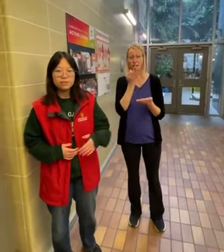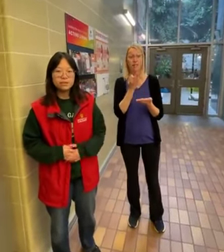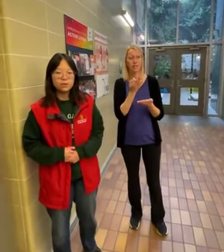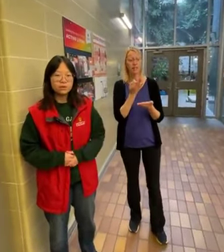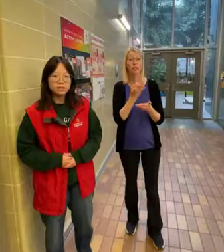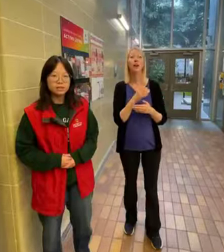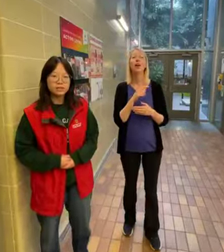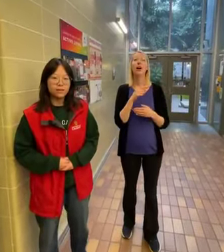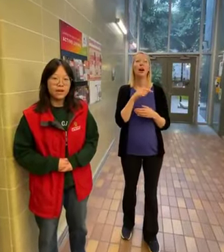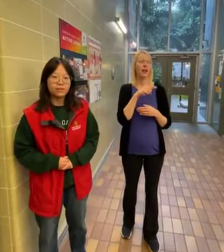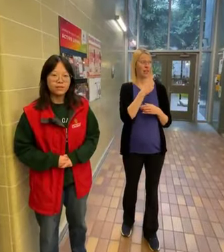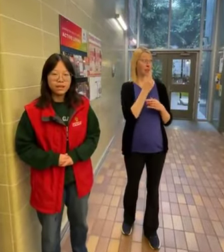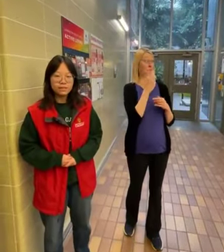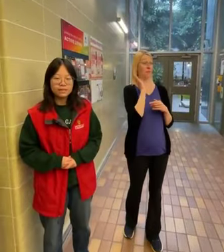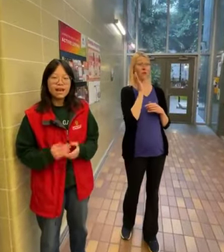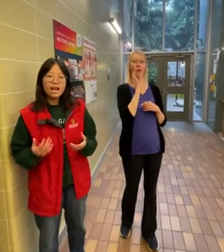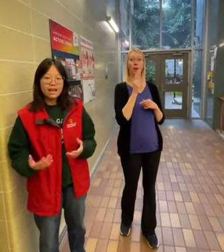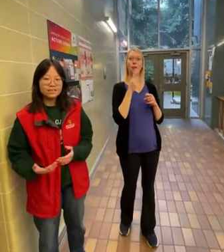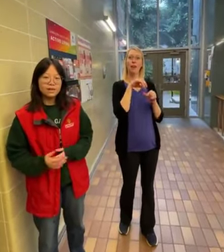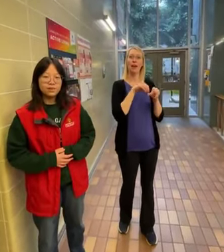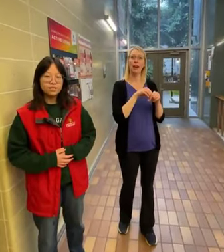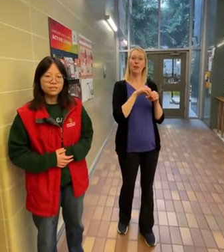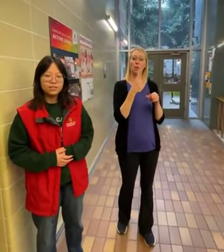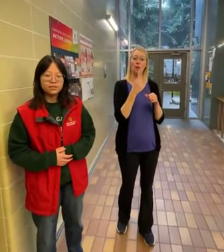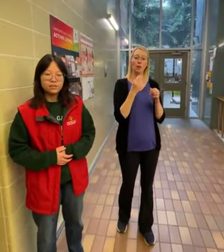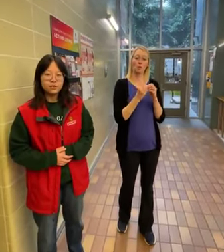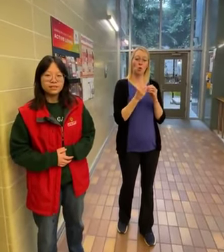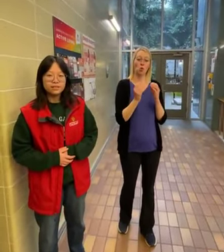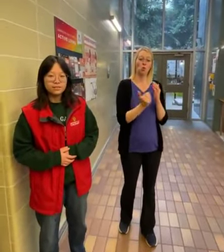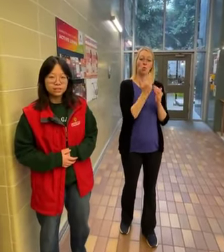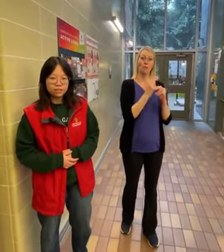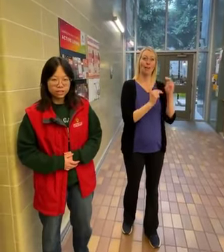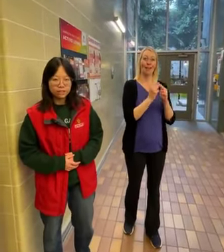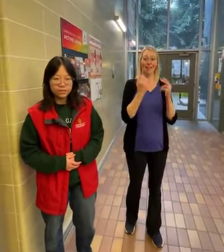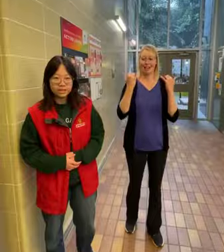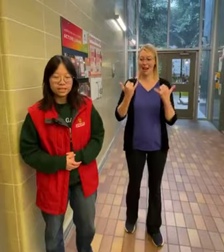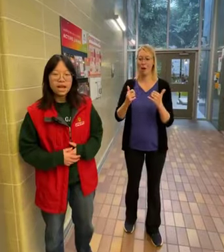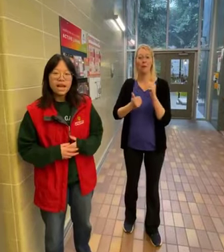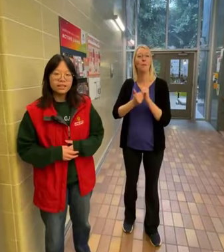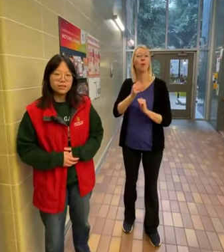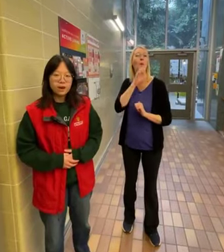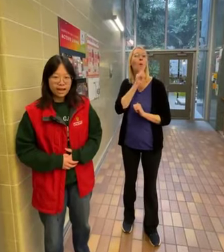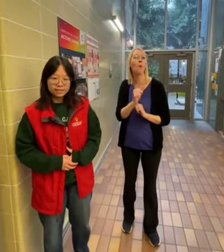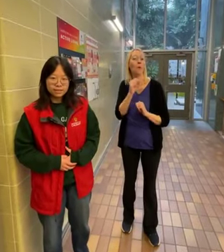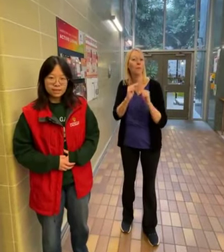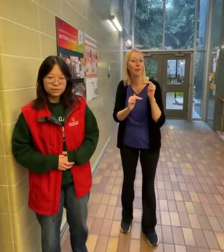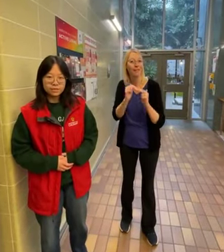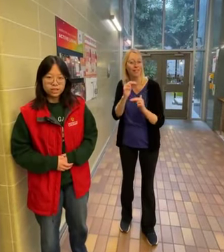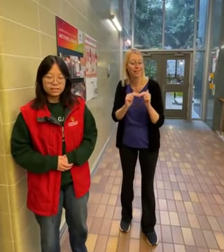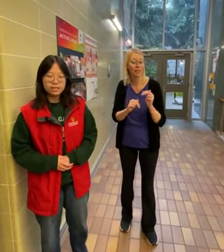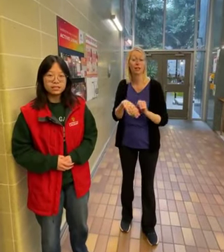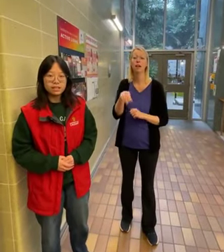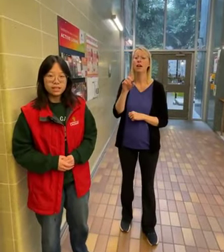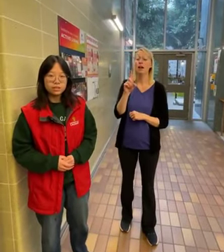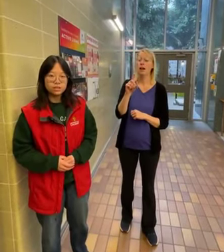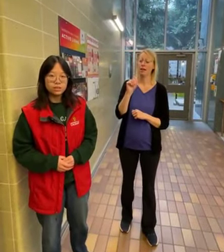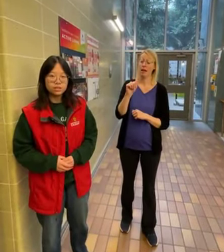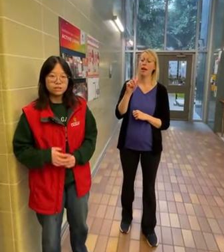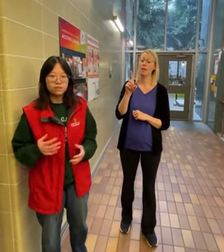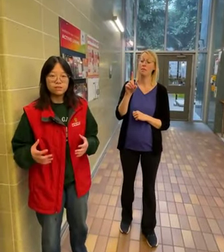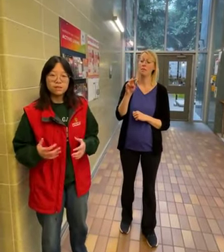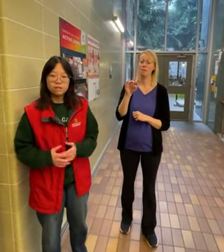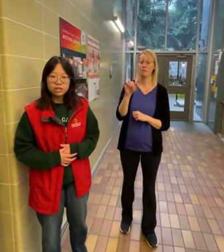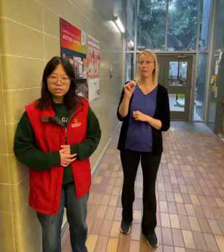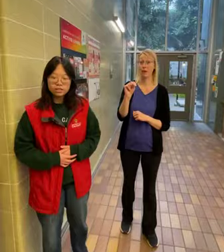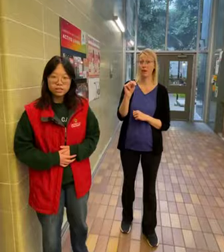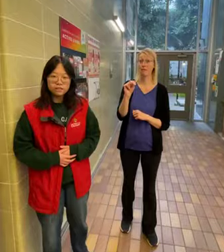on campus to the oldest building that we have on campus. As I mentioned, it is known as the administration building. And so as the name suggests, it does house a bunch